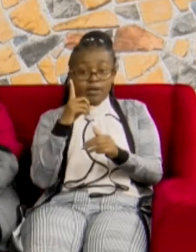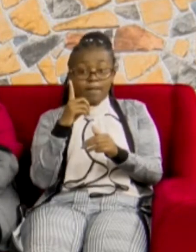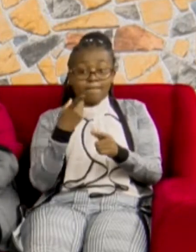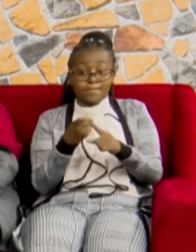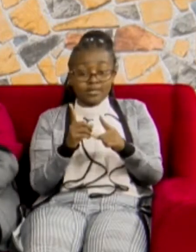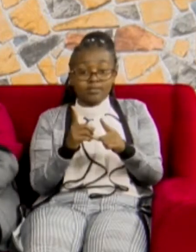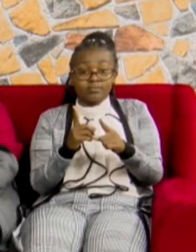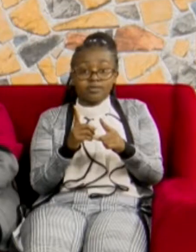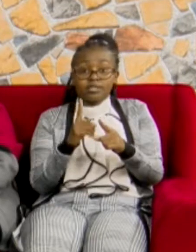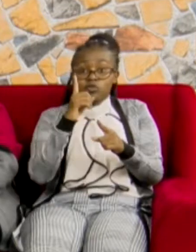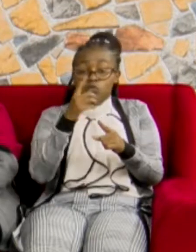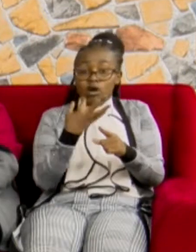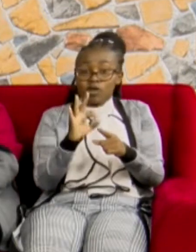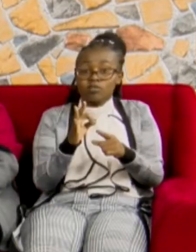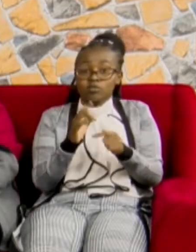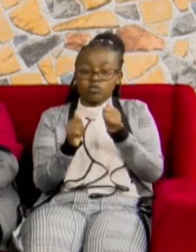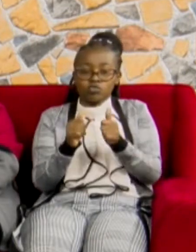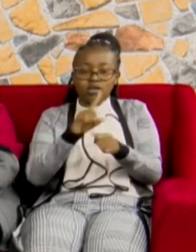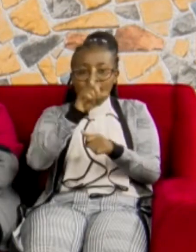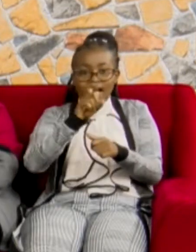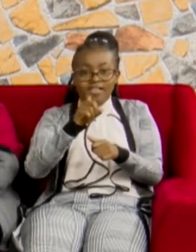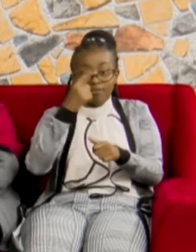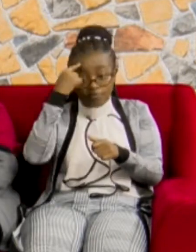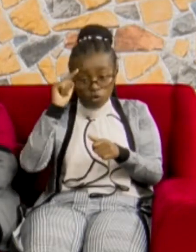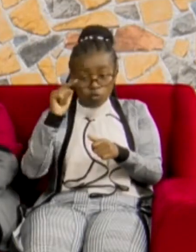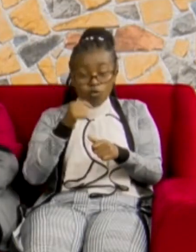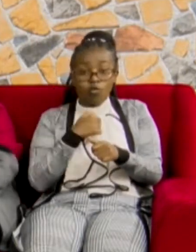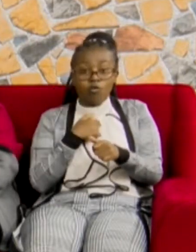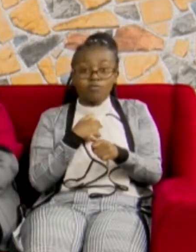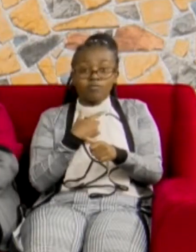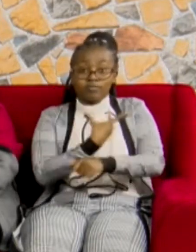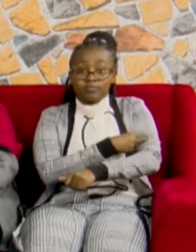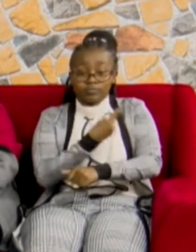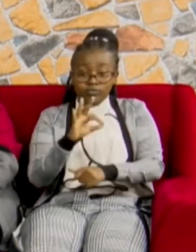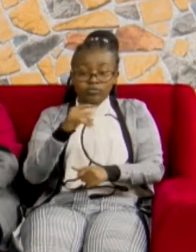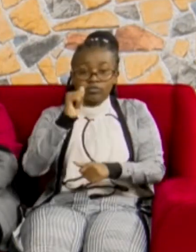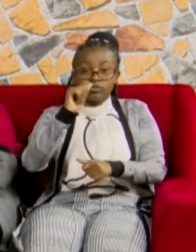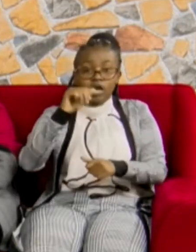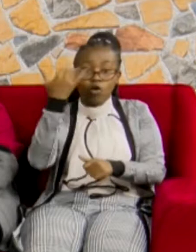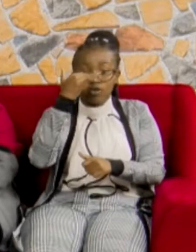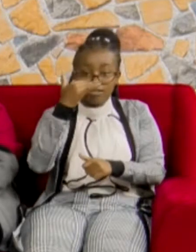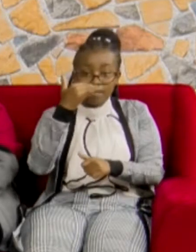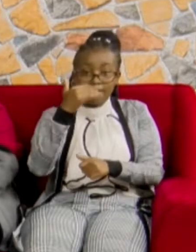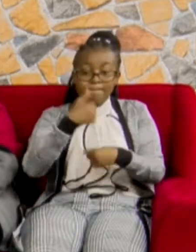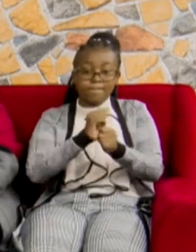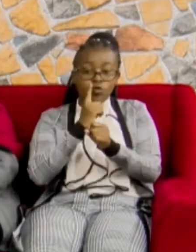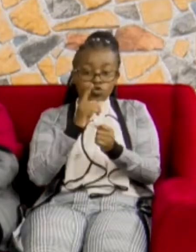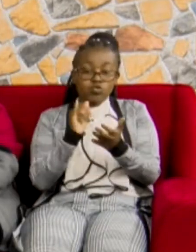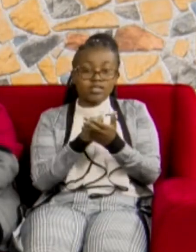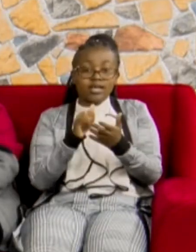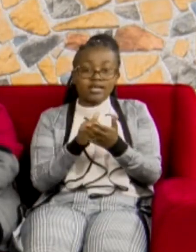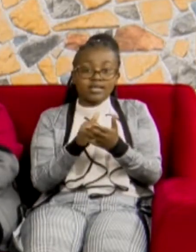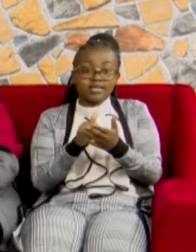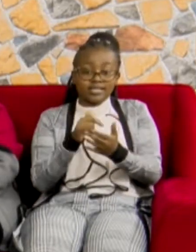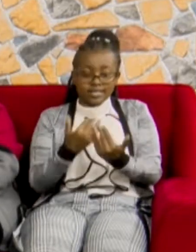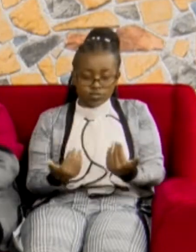back in Toronto, it's one of the tests that we ask for once we do a diagnosis of autism spectrum disorder, just to make sure that to know whether the child